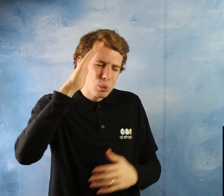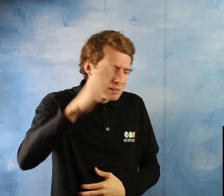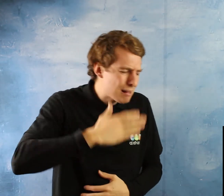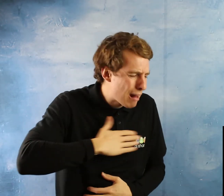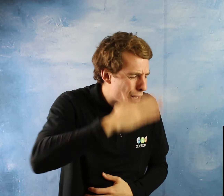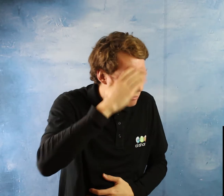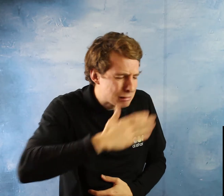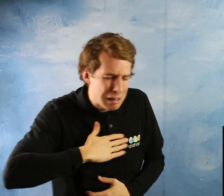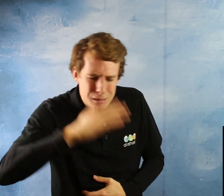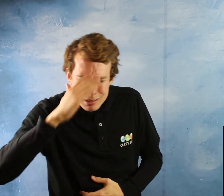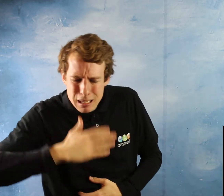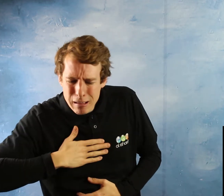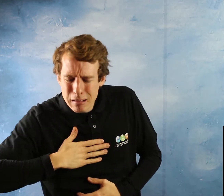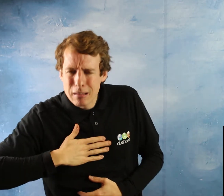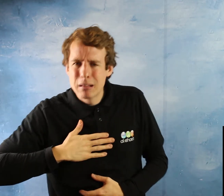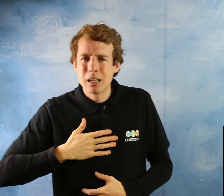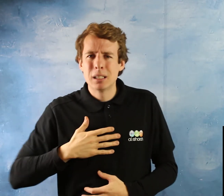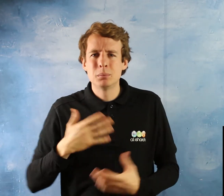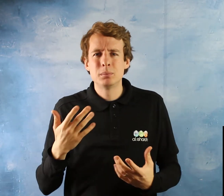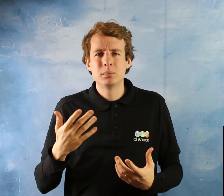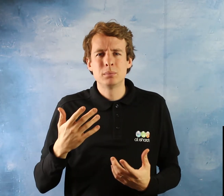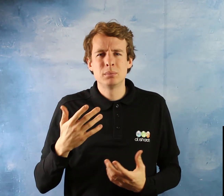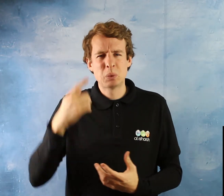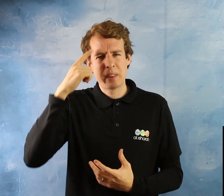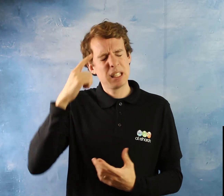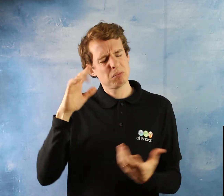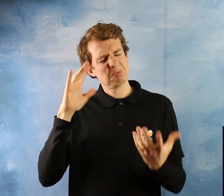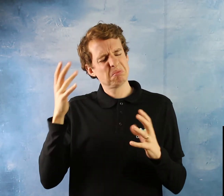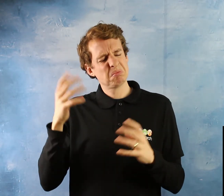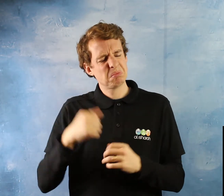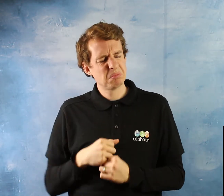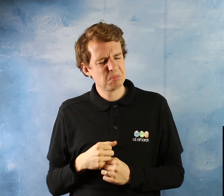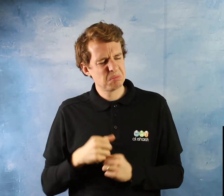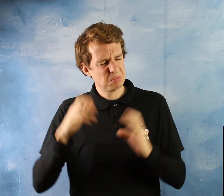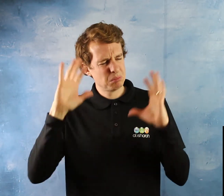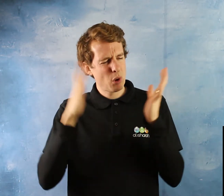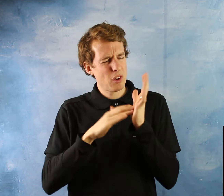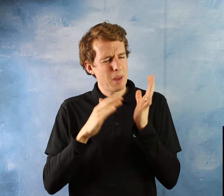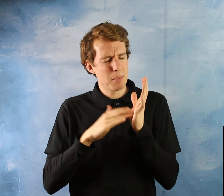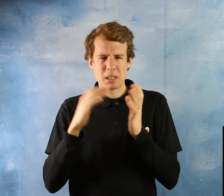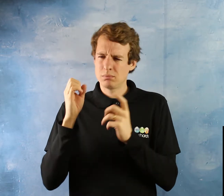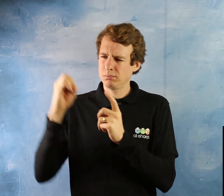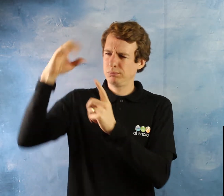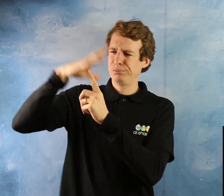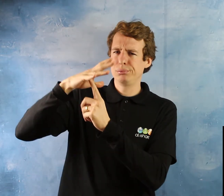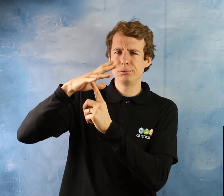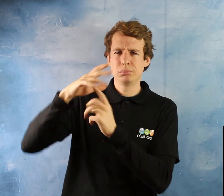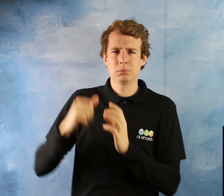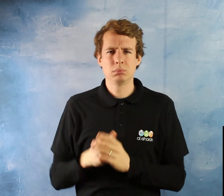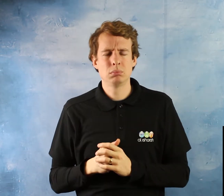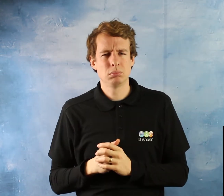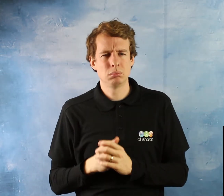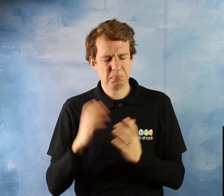No. Although you know adab of salam, the younger will give salam to the senior. That is our hadith, another